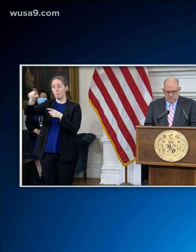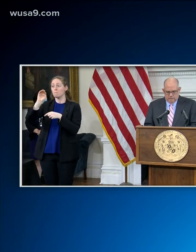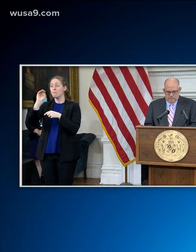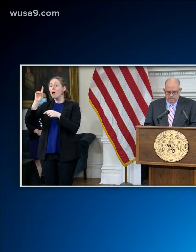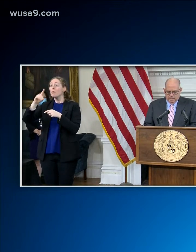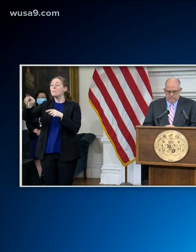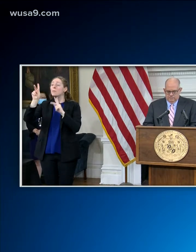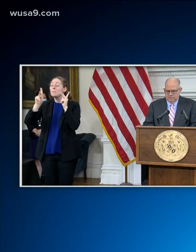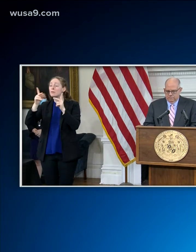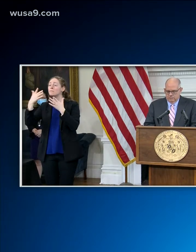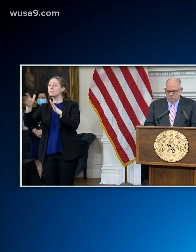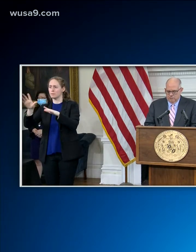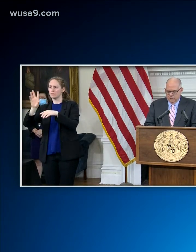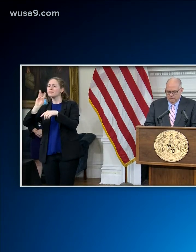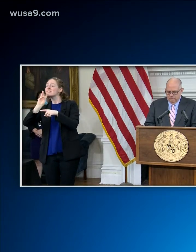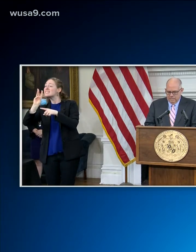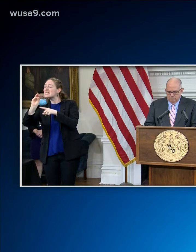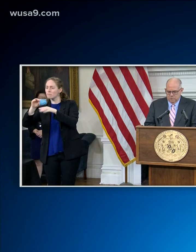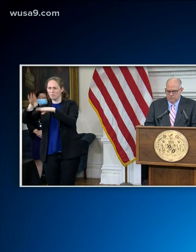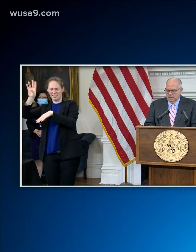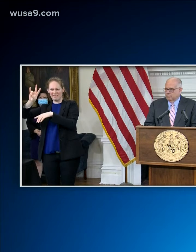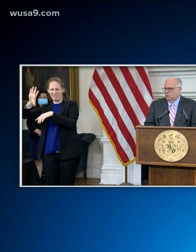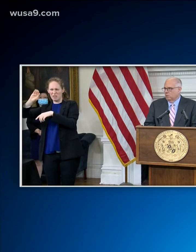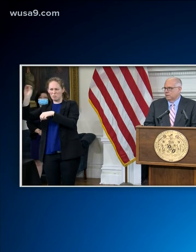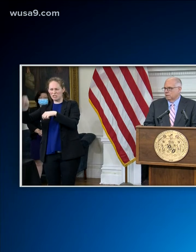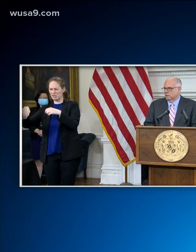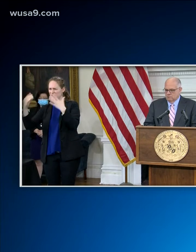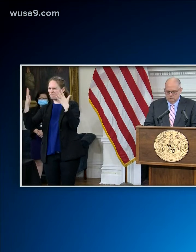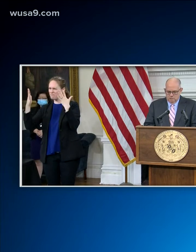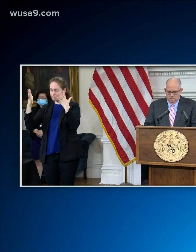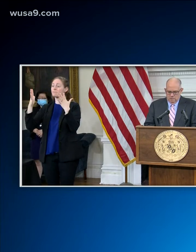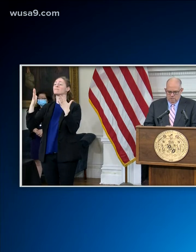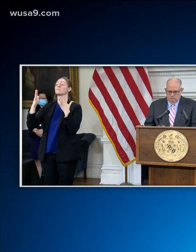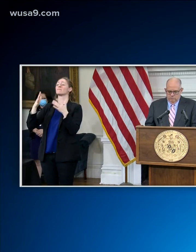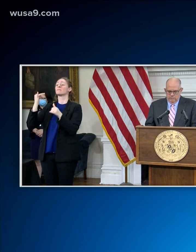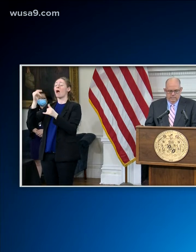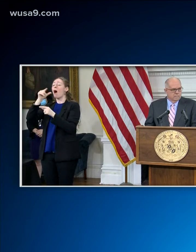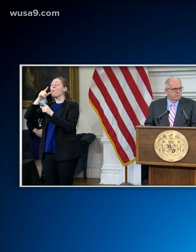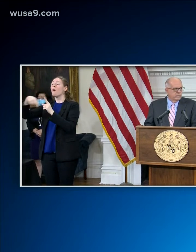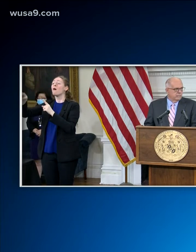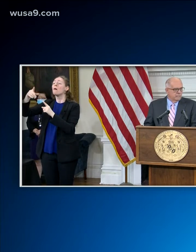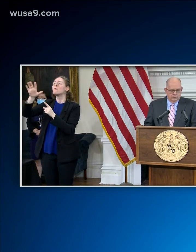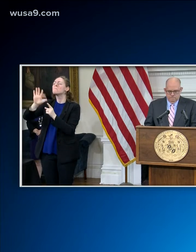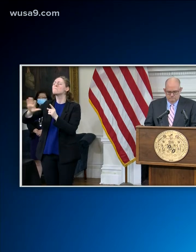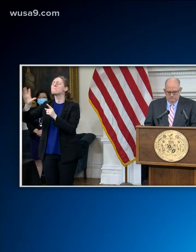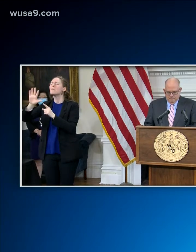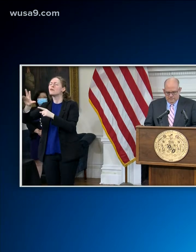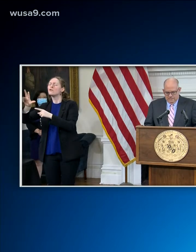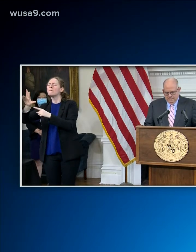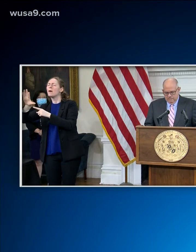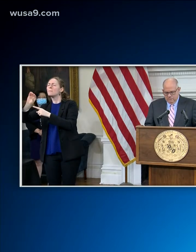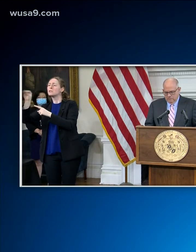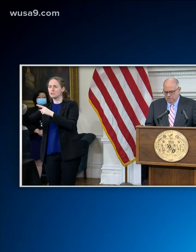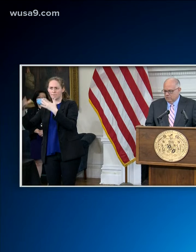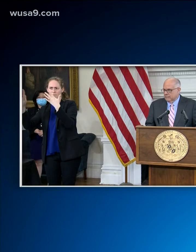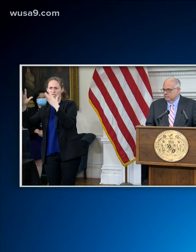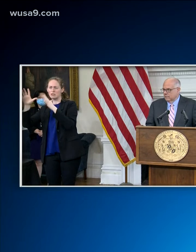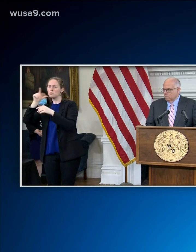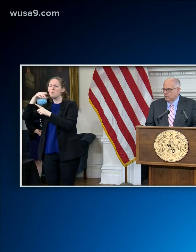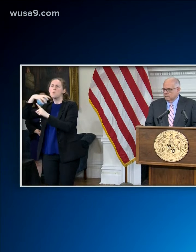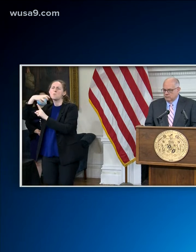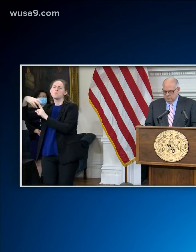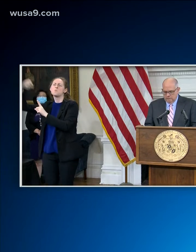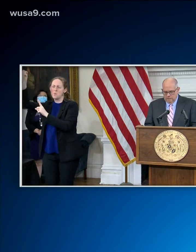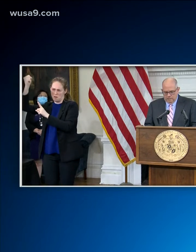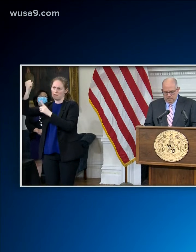a vaccine, as have nearly 35% of all Marylanders over the age of 18. Maryland is